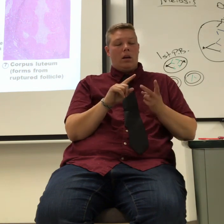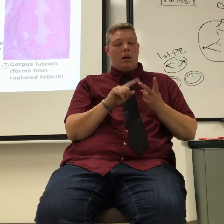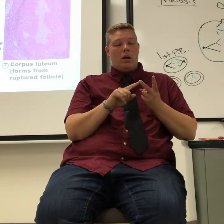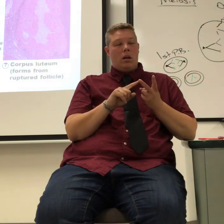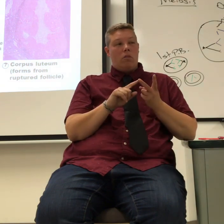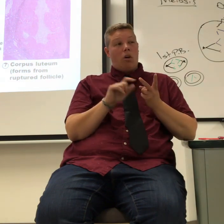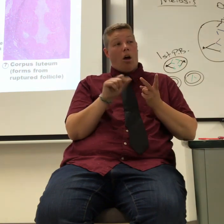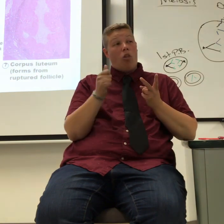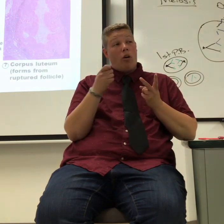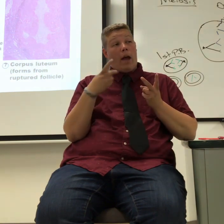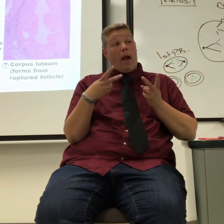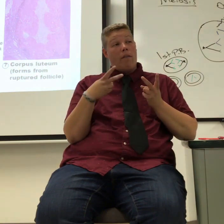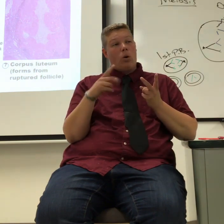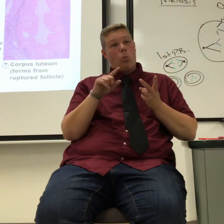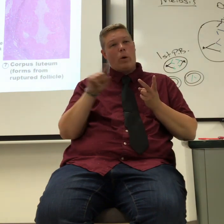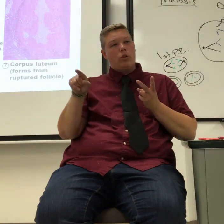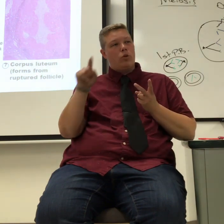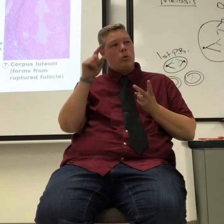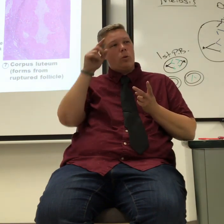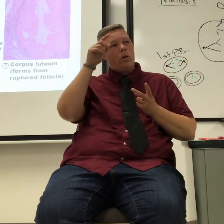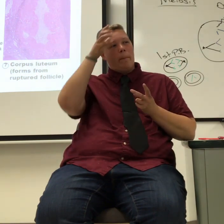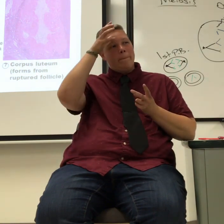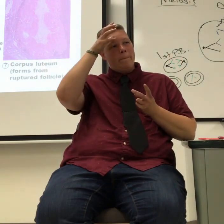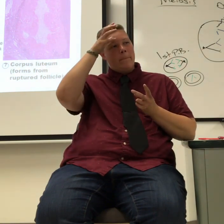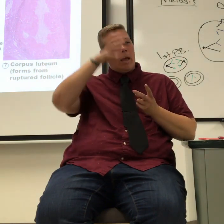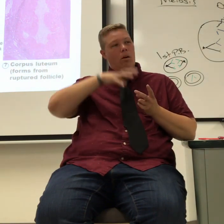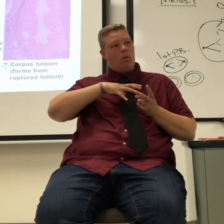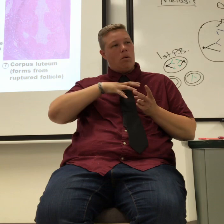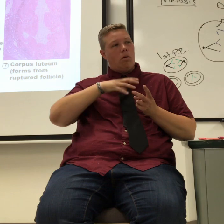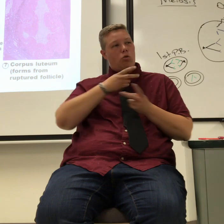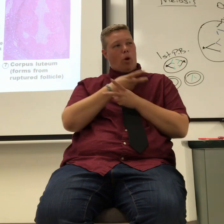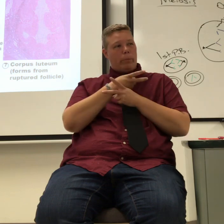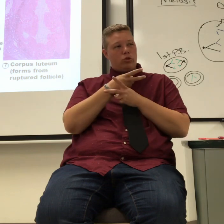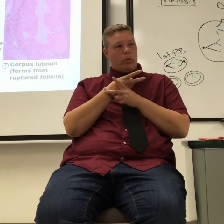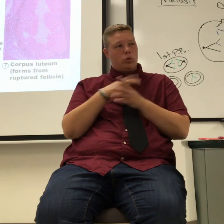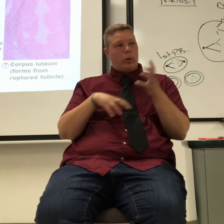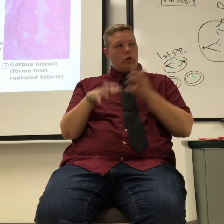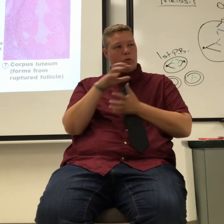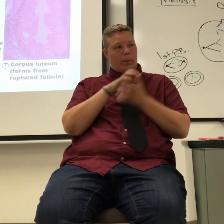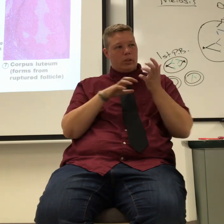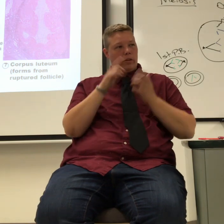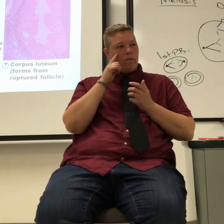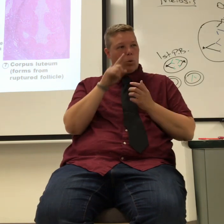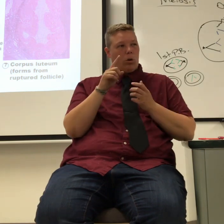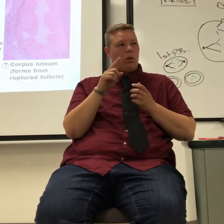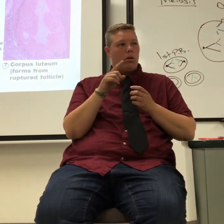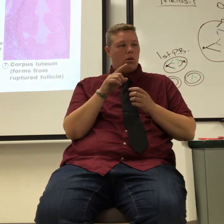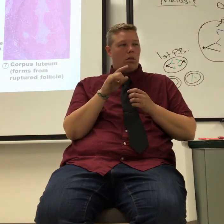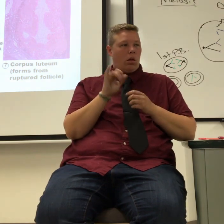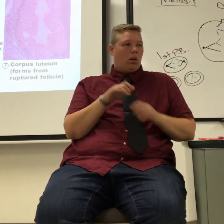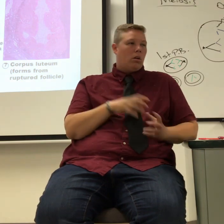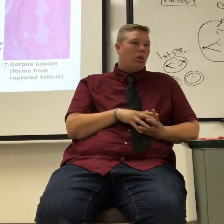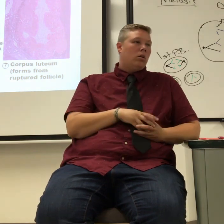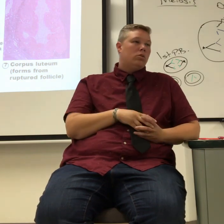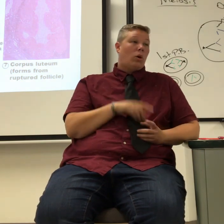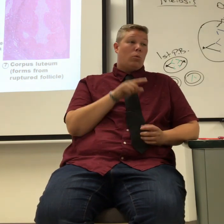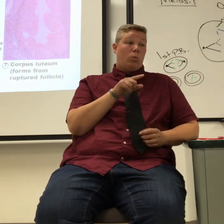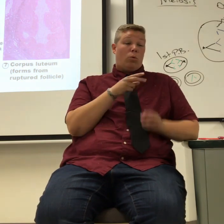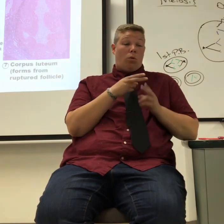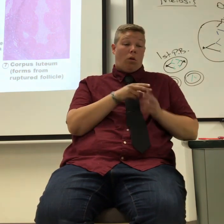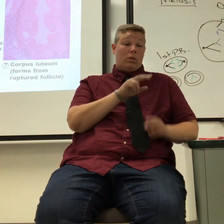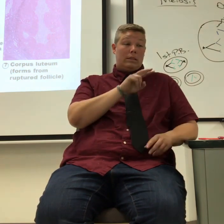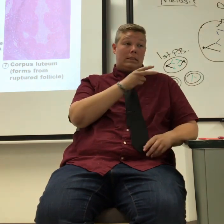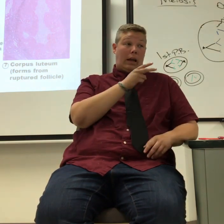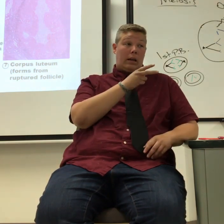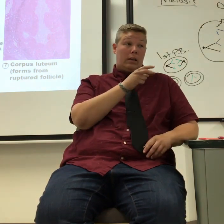the male chromosomes to intermix for conception. Okay. So you no longer call it secondary oocyte.